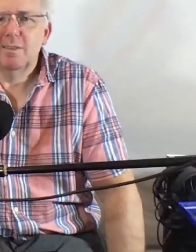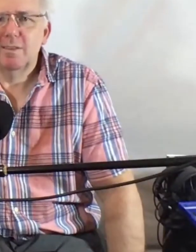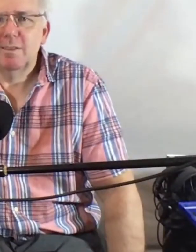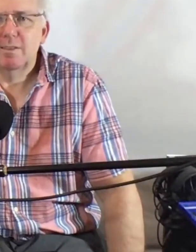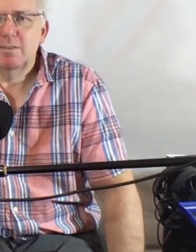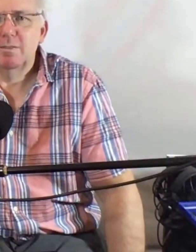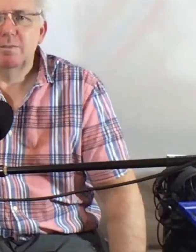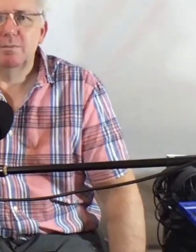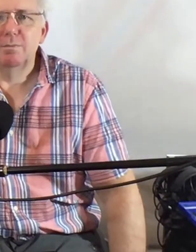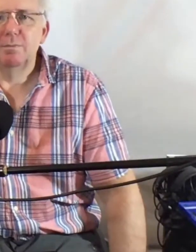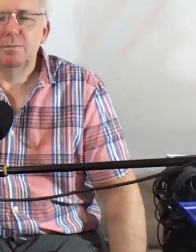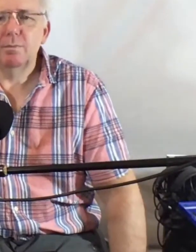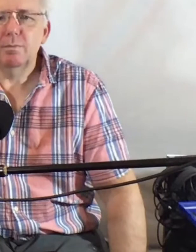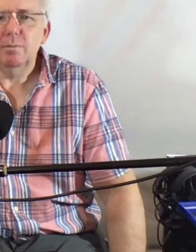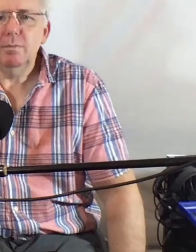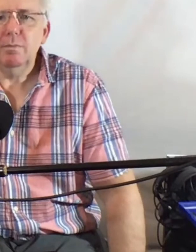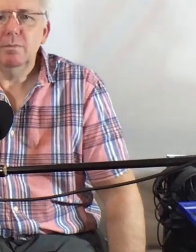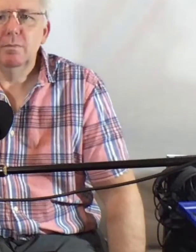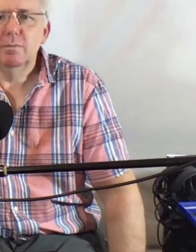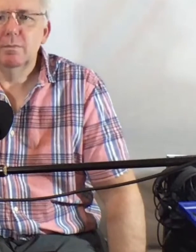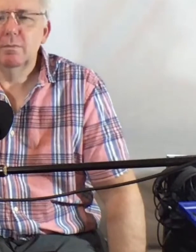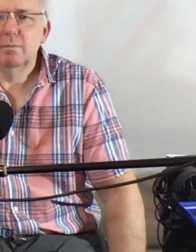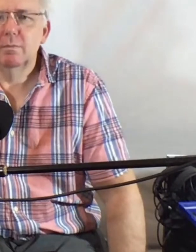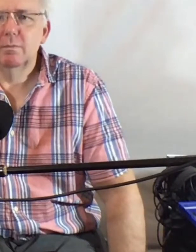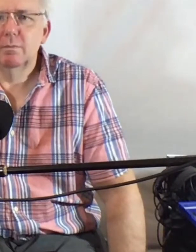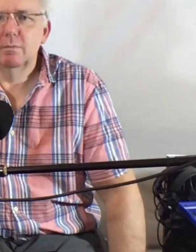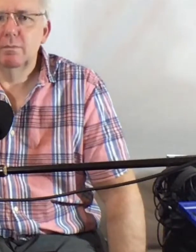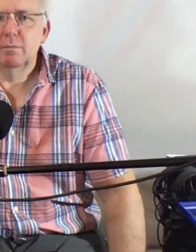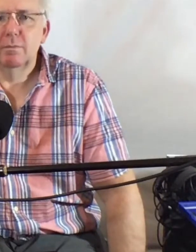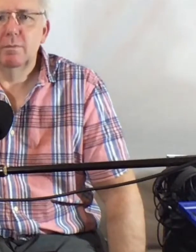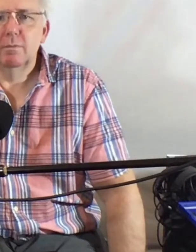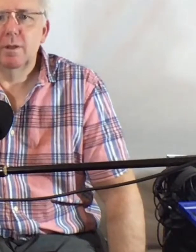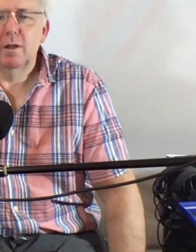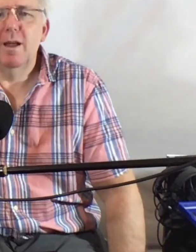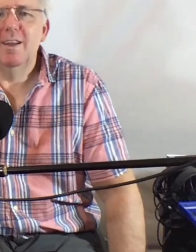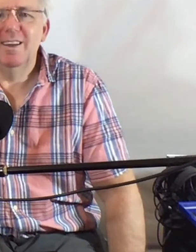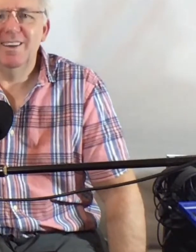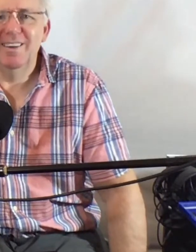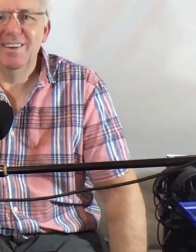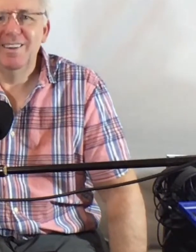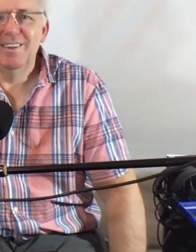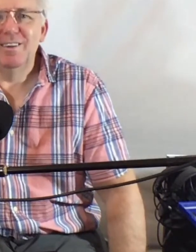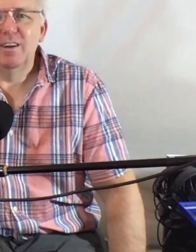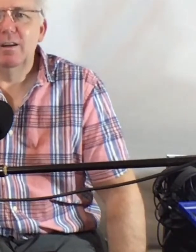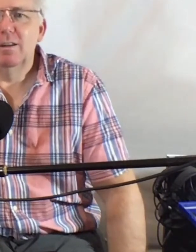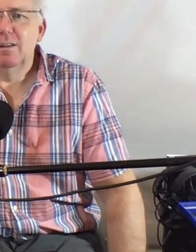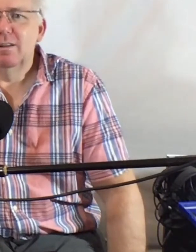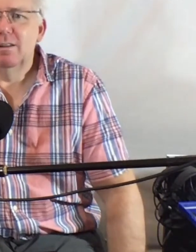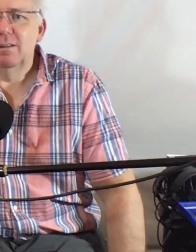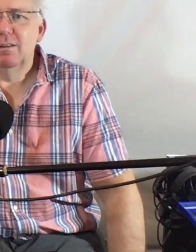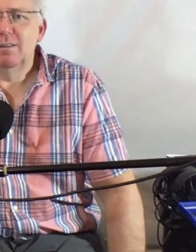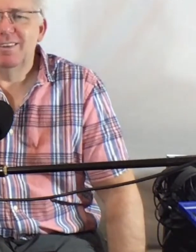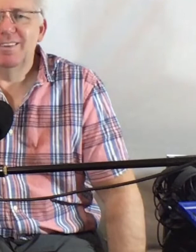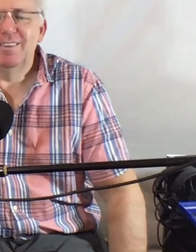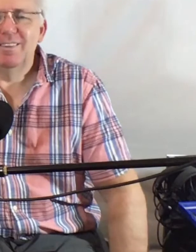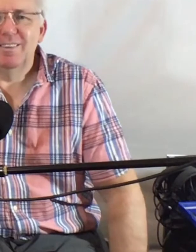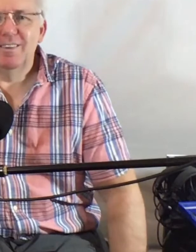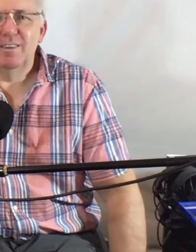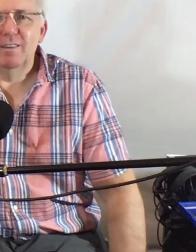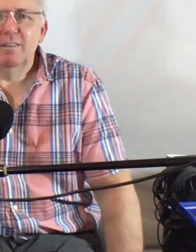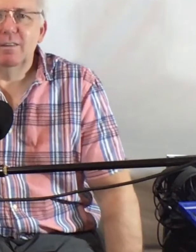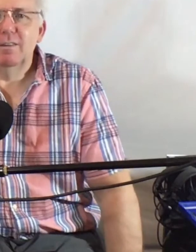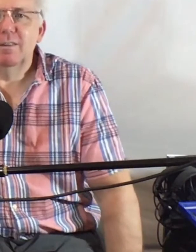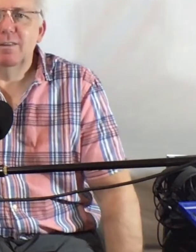So I didn't want to do that in case you thought we had suddenly got lost from the broadcast. Yeah, that's fine. Of